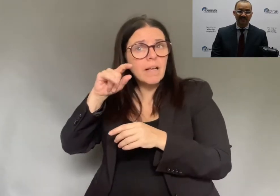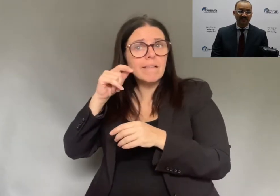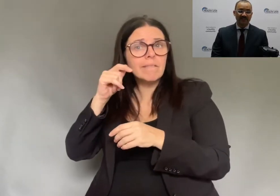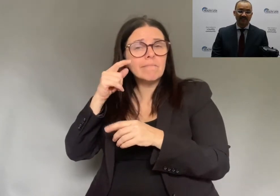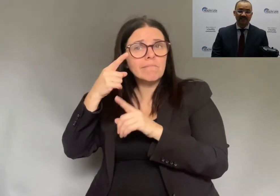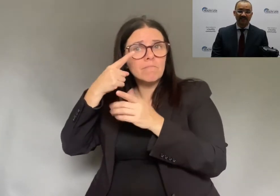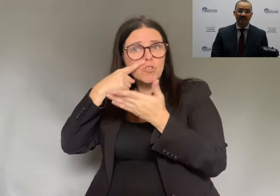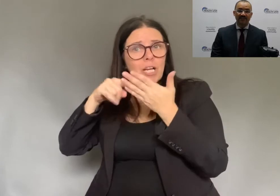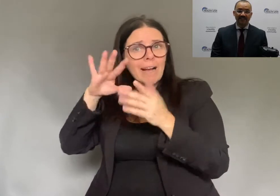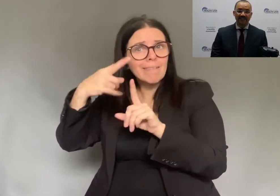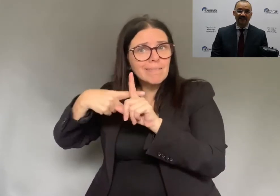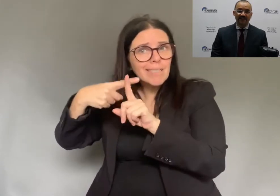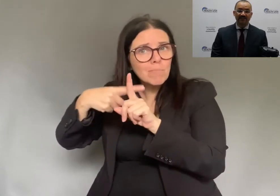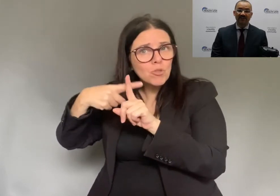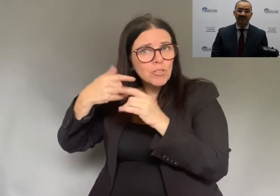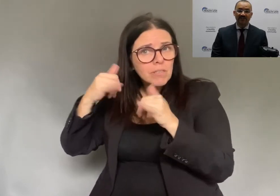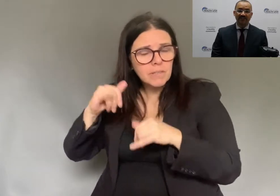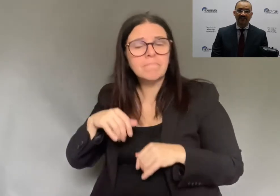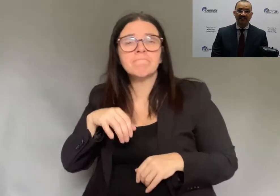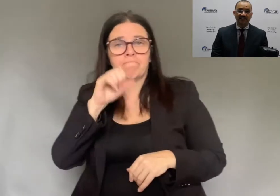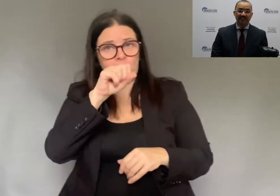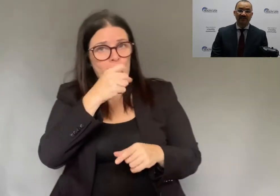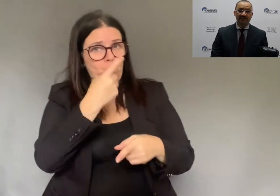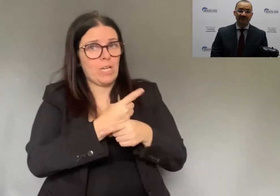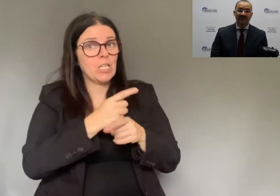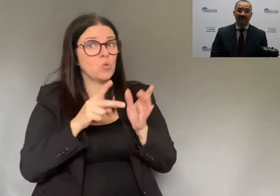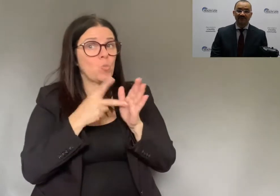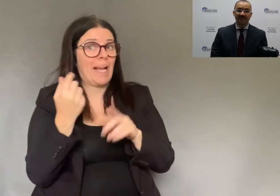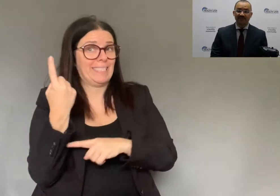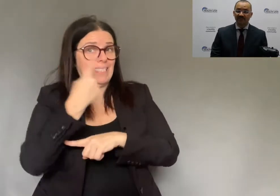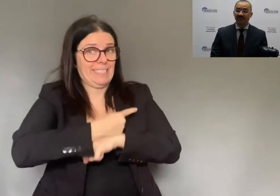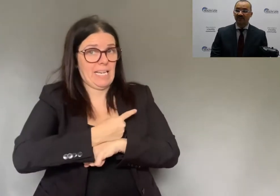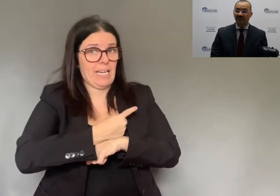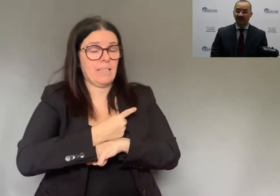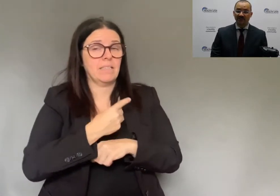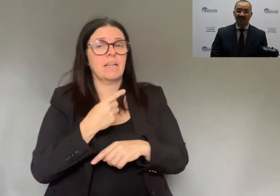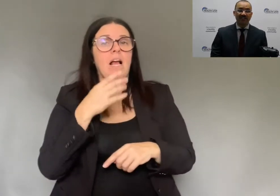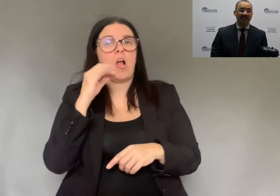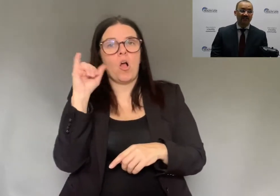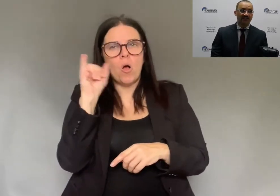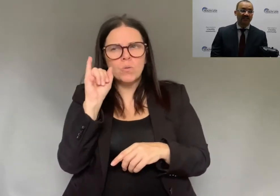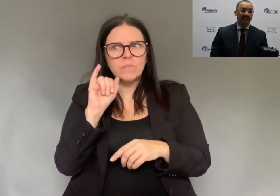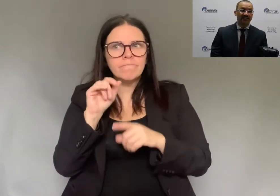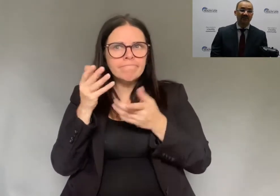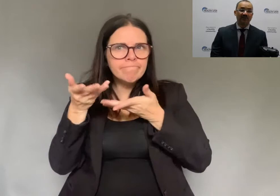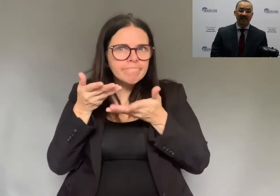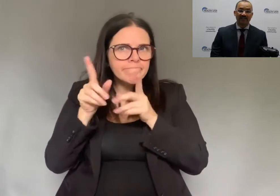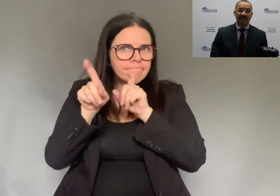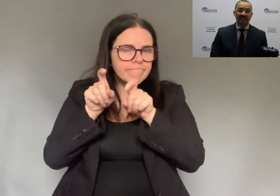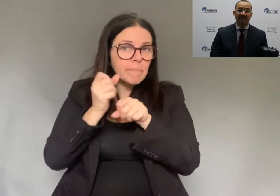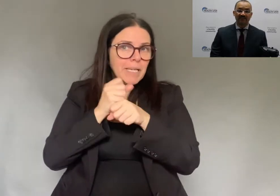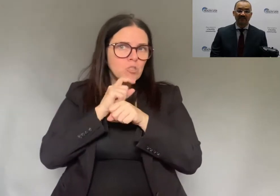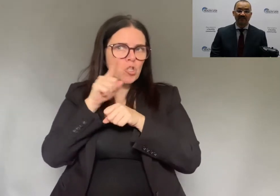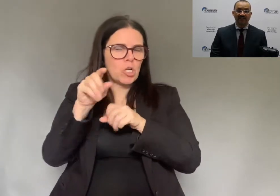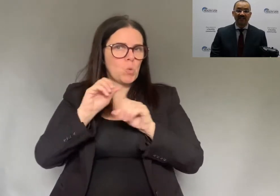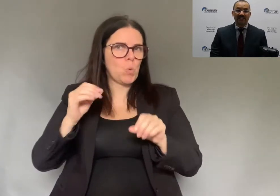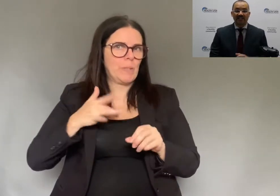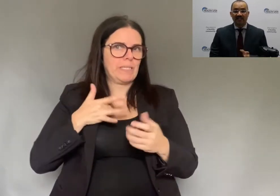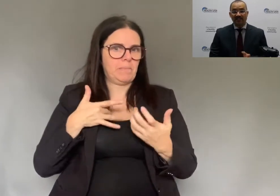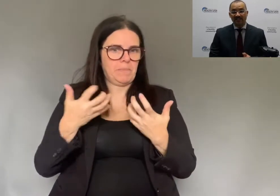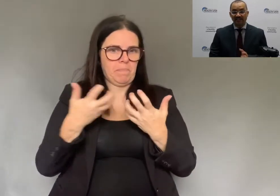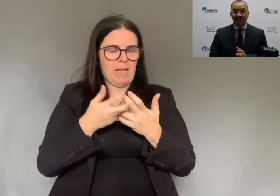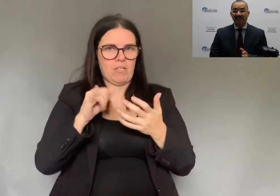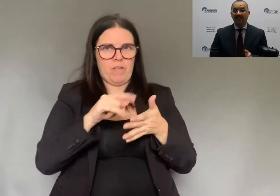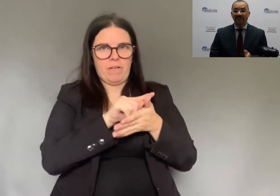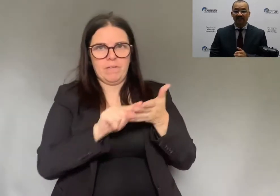That's correct. Yeah, it's twice daily temperature check and also review of symptoms to make sure that they do not have any symptoms when